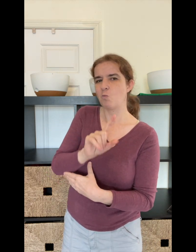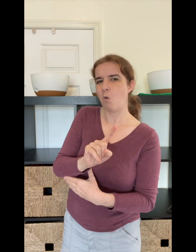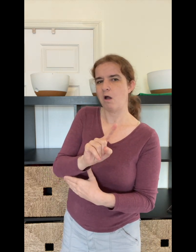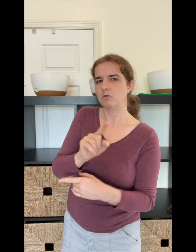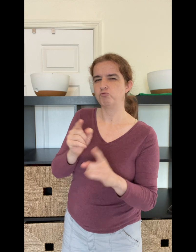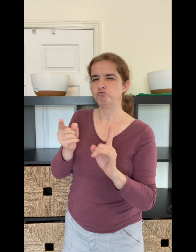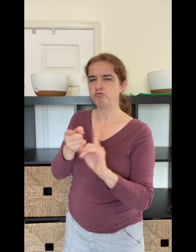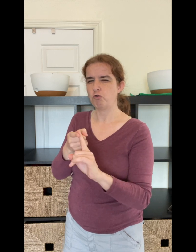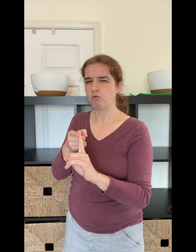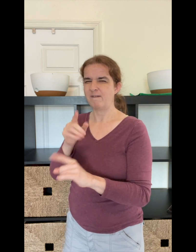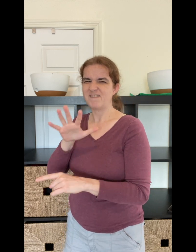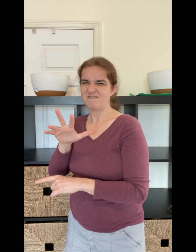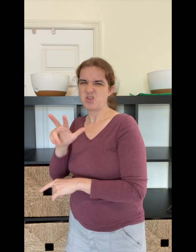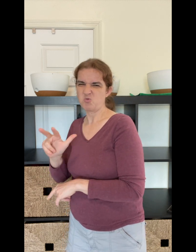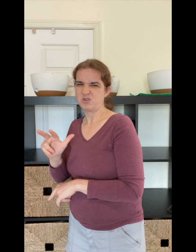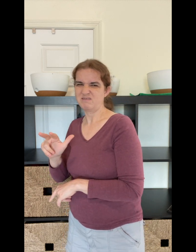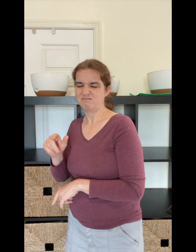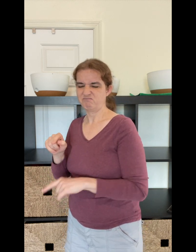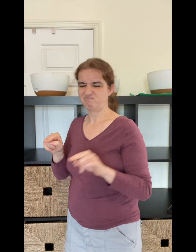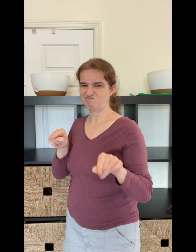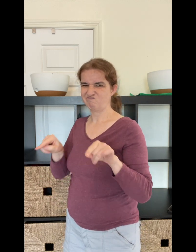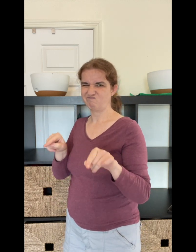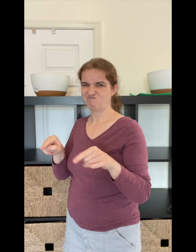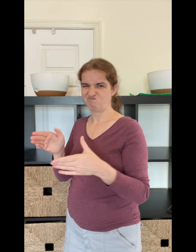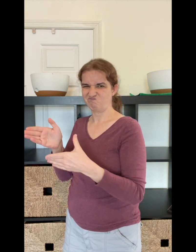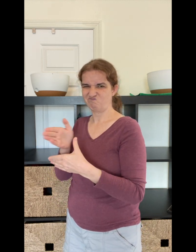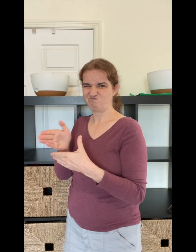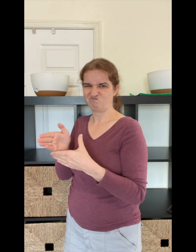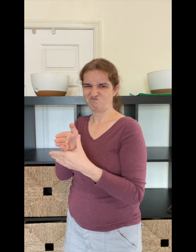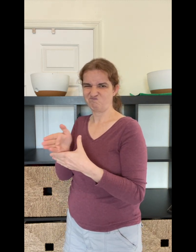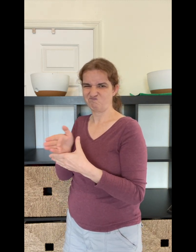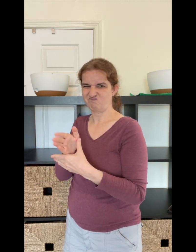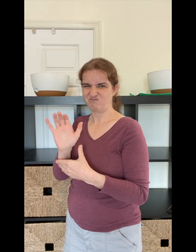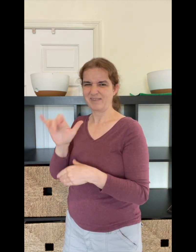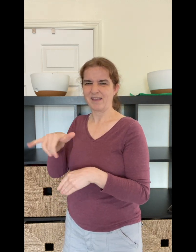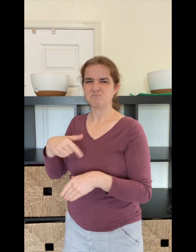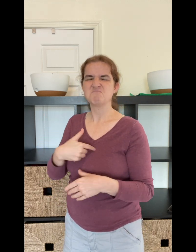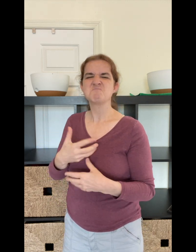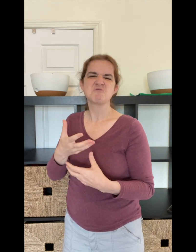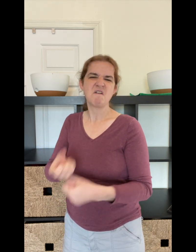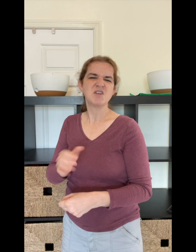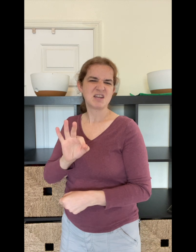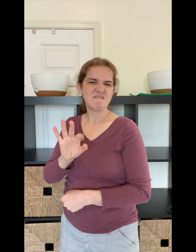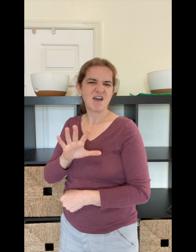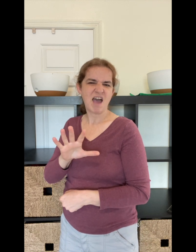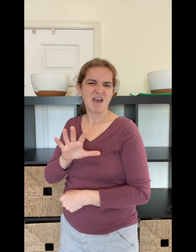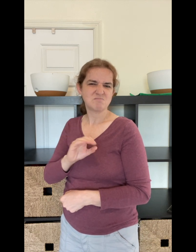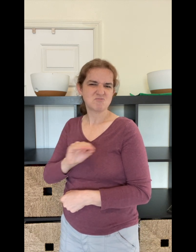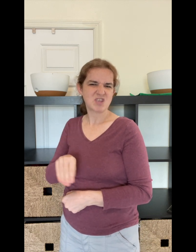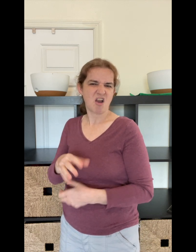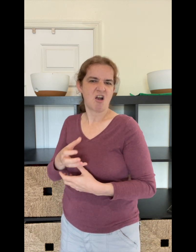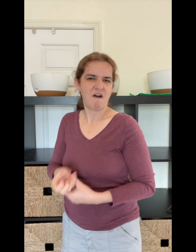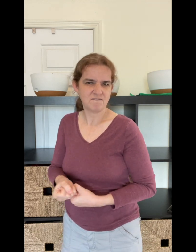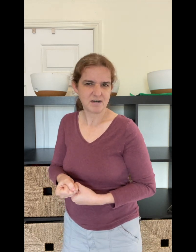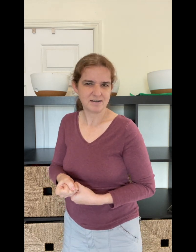Between 51 to 53%, between that interval of numbers, I'm